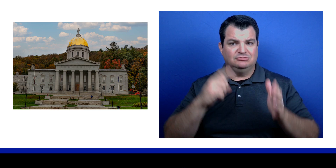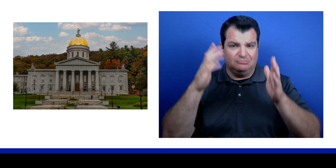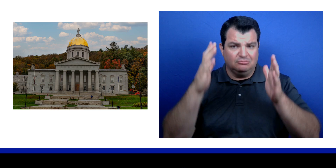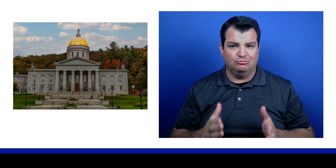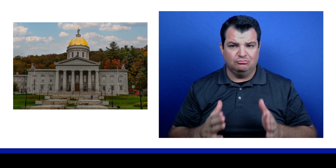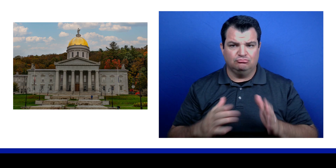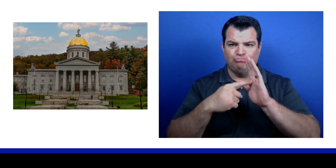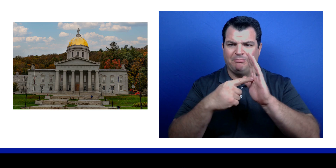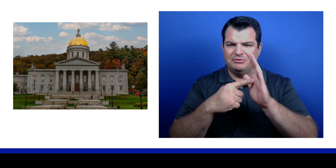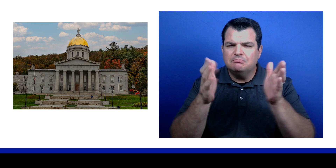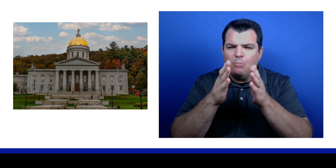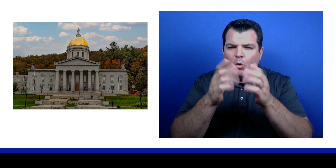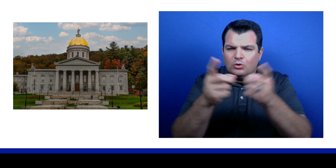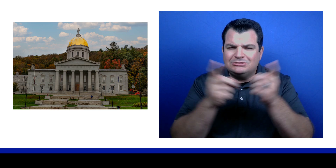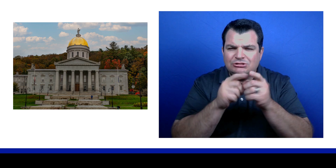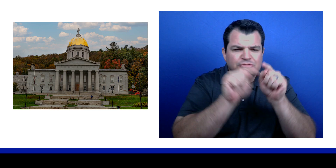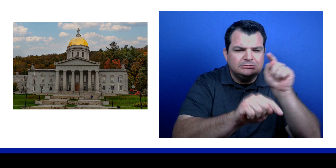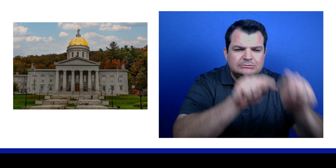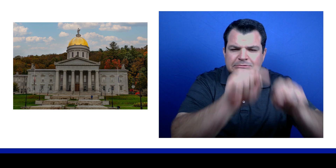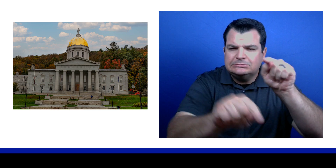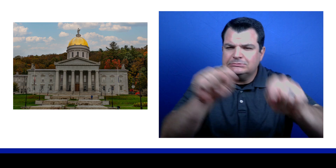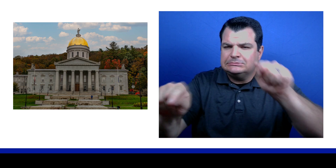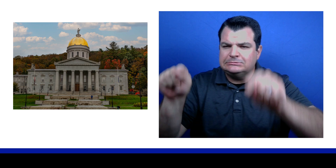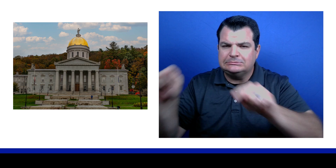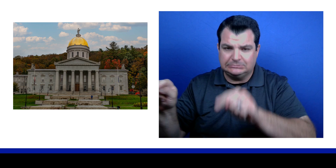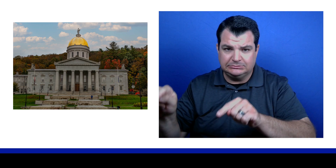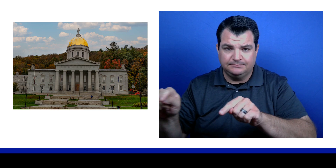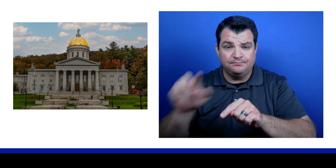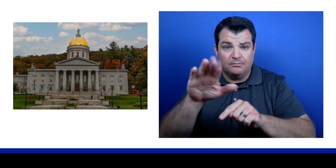represent smaller districts.